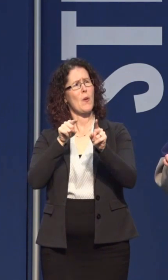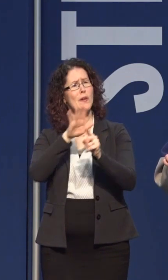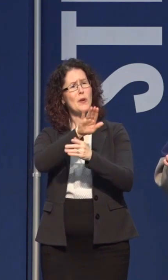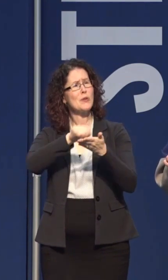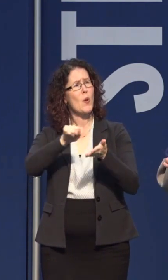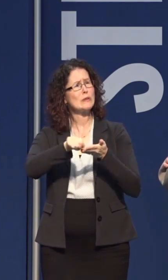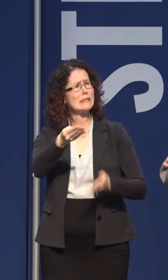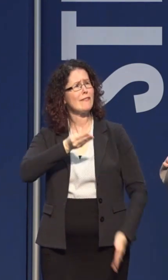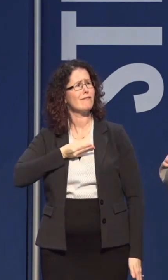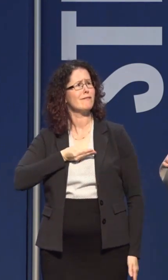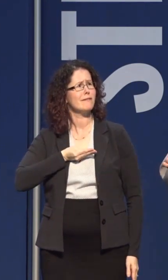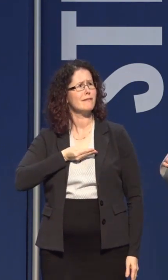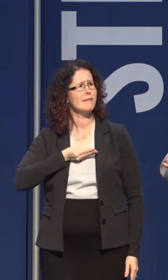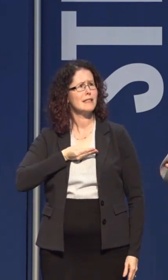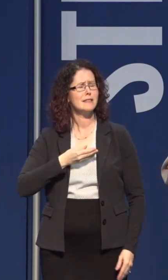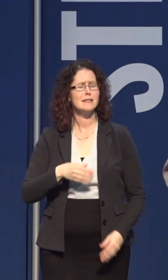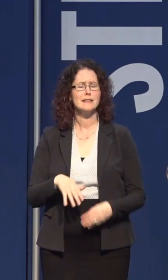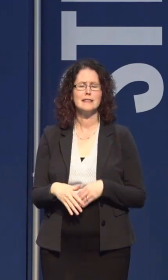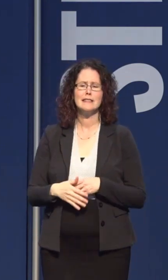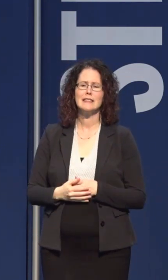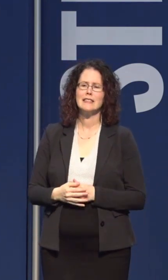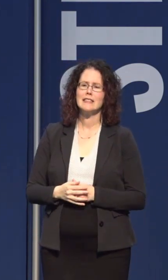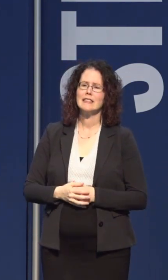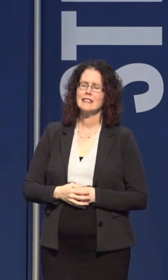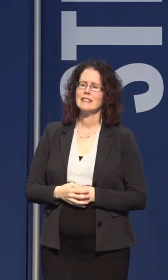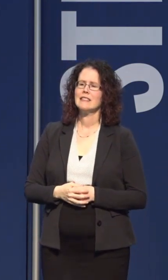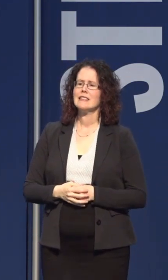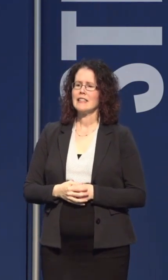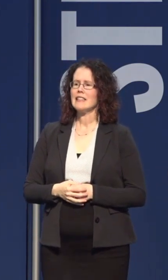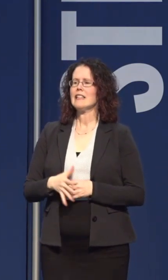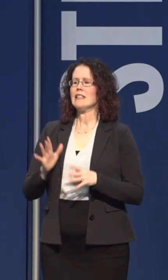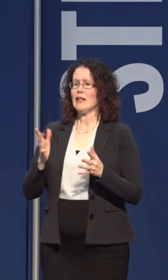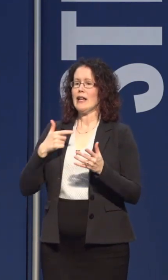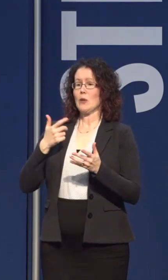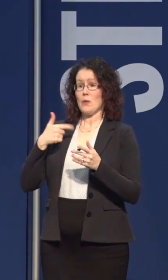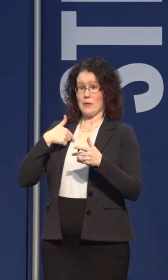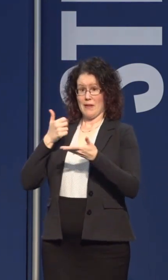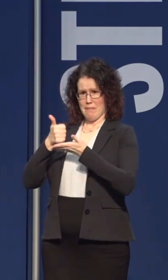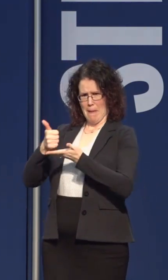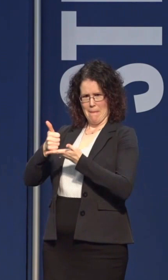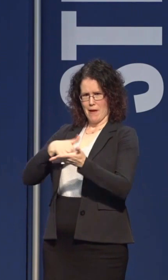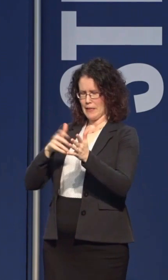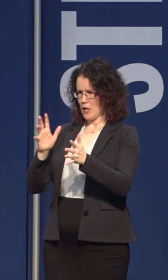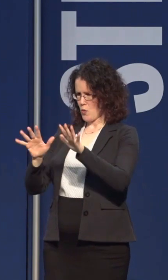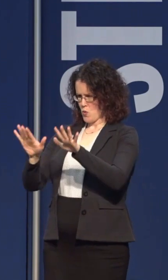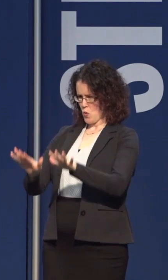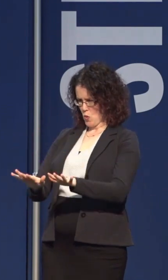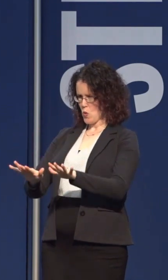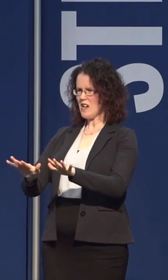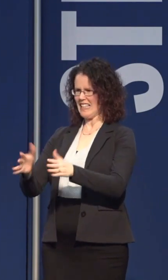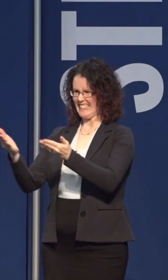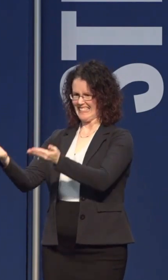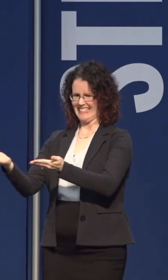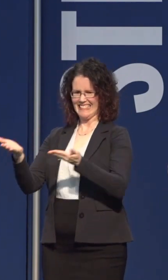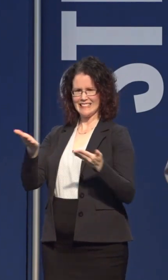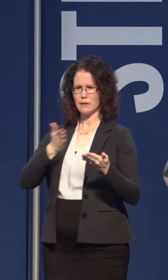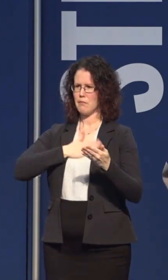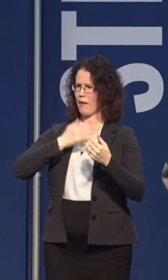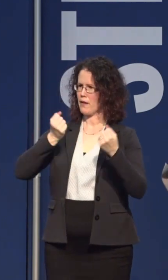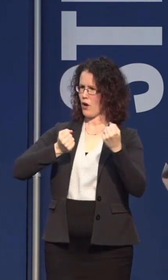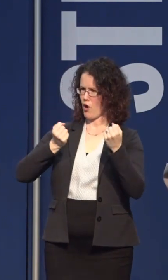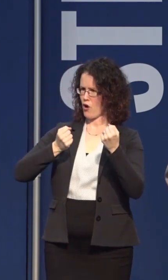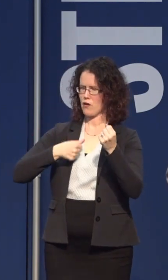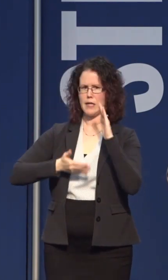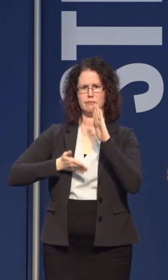class notes?" Well, after a few moments, things calmed down a little bit, and we were able to get her in my car, and off we went